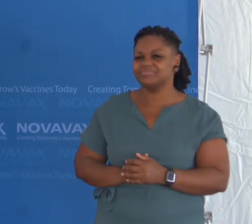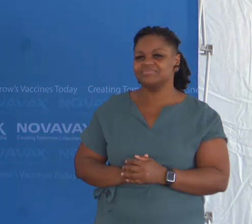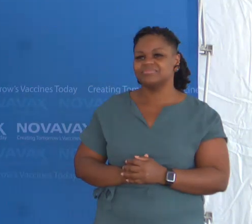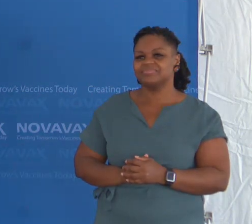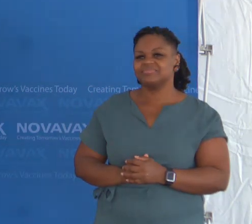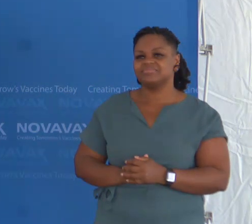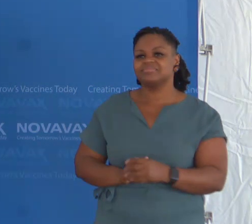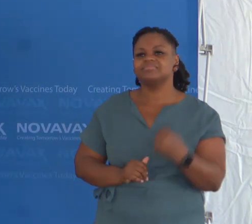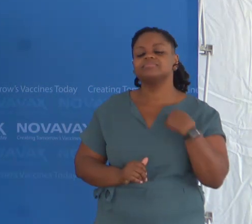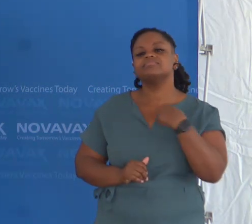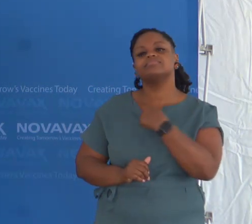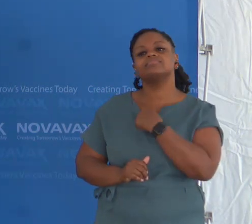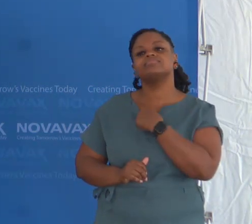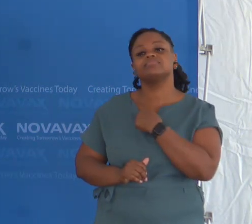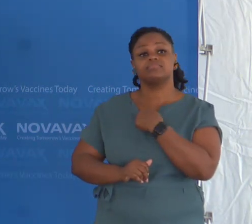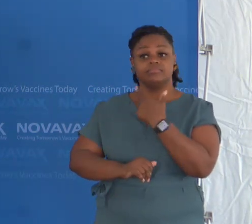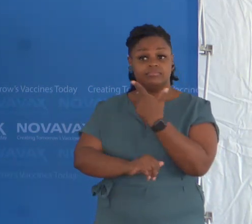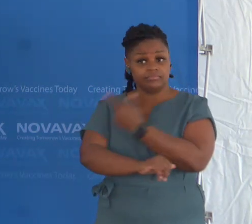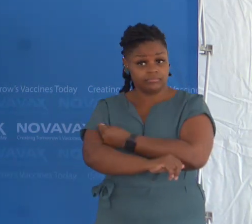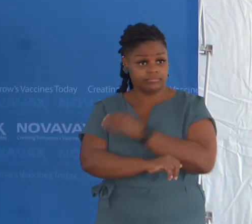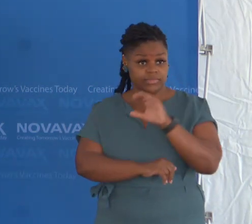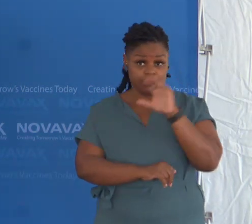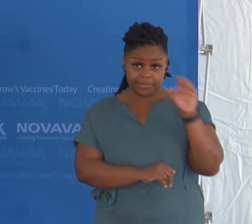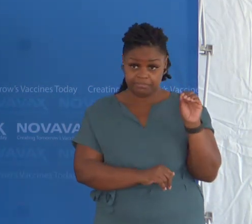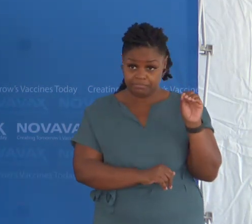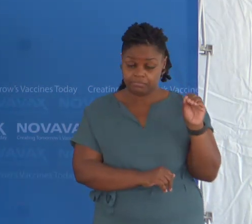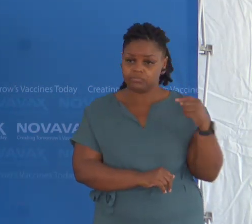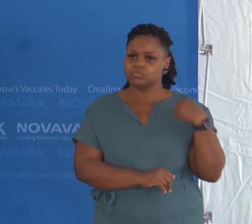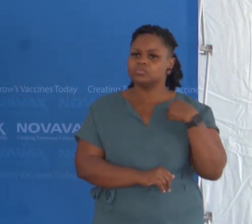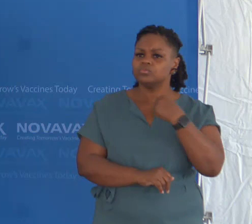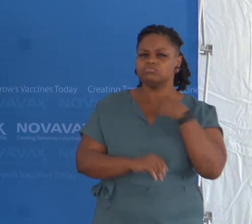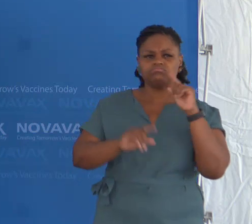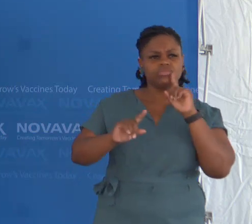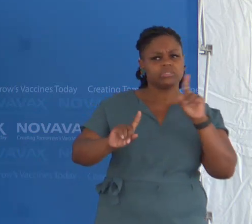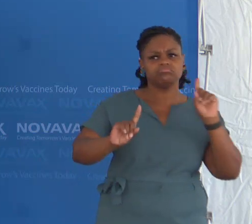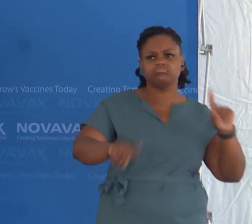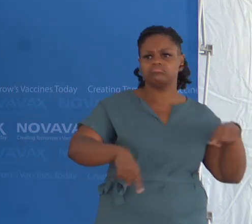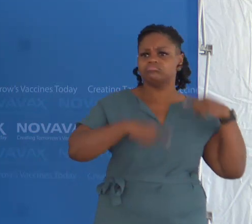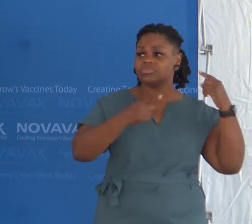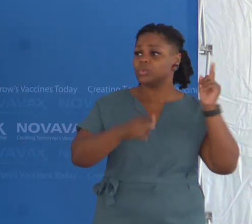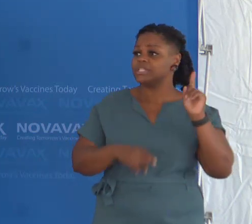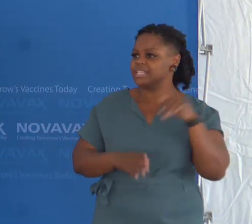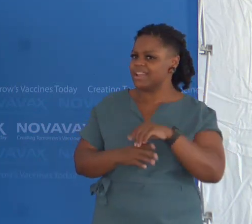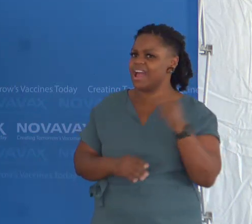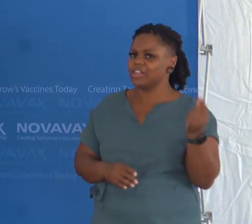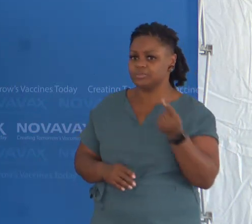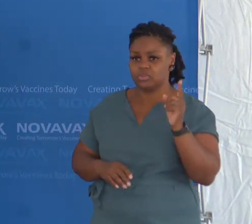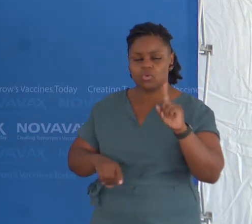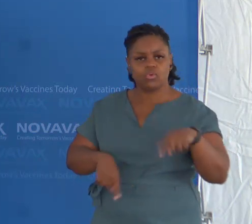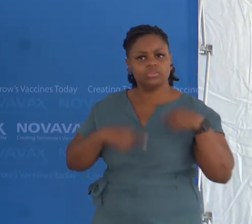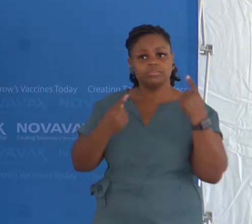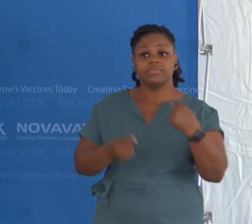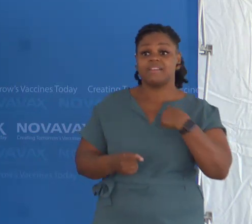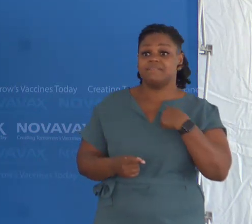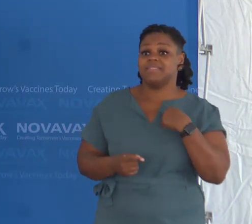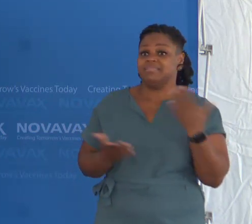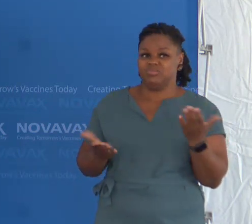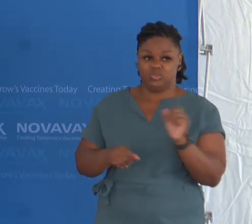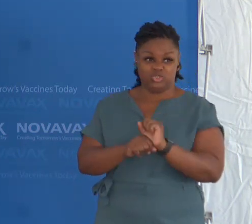a vaccine company that's been around Gaithersburg for a long time. I've been here a little over 10